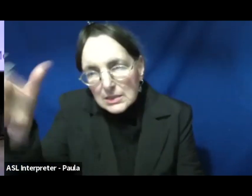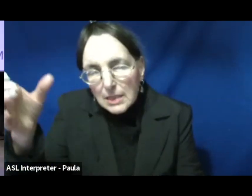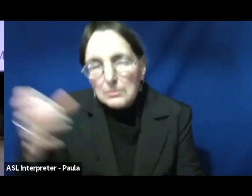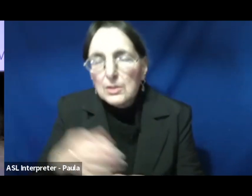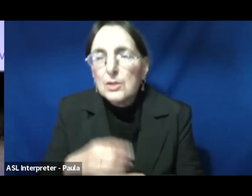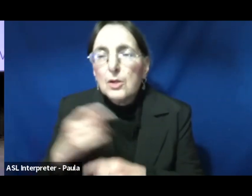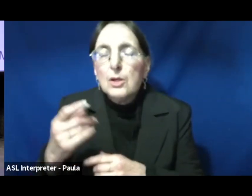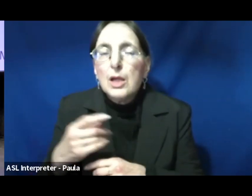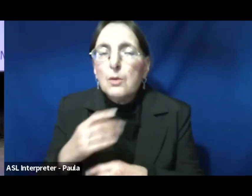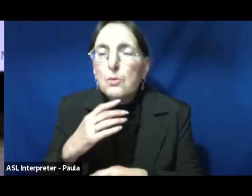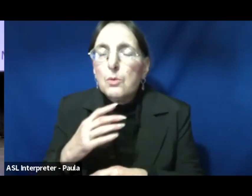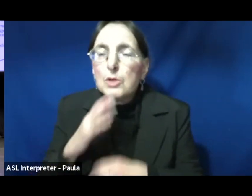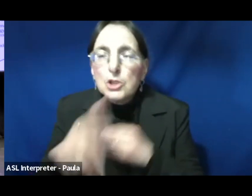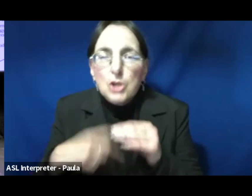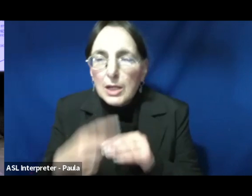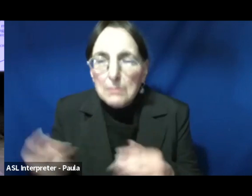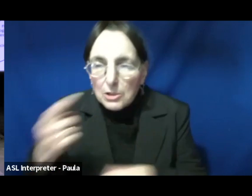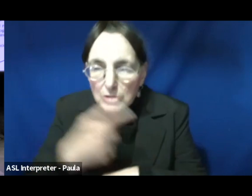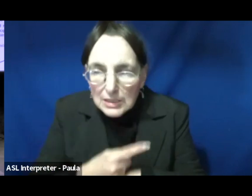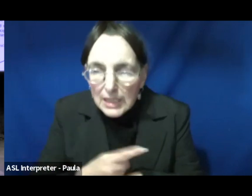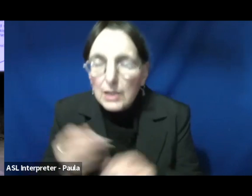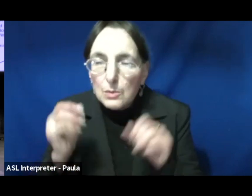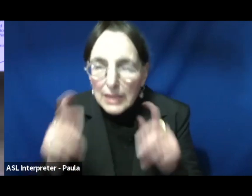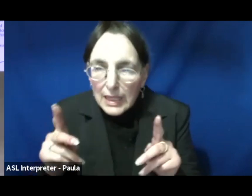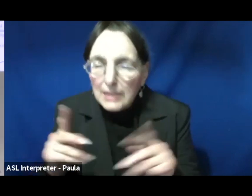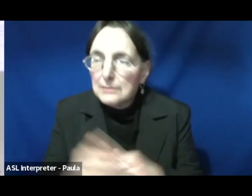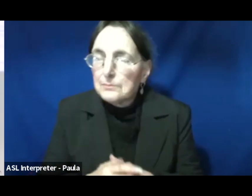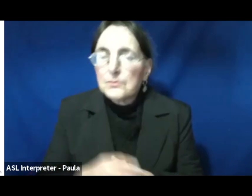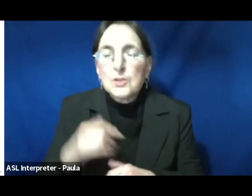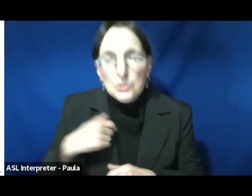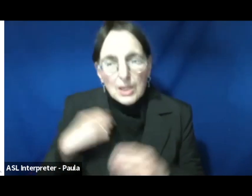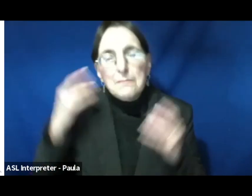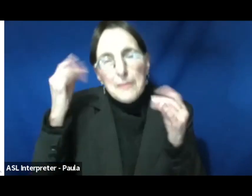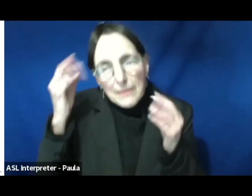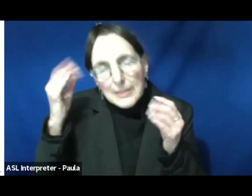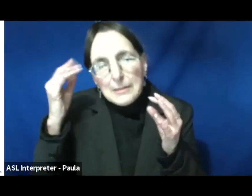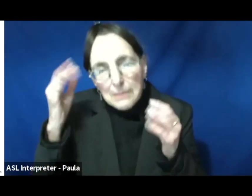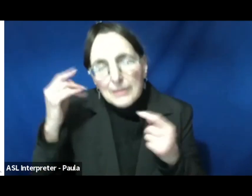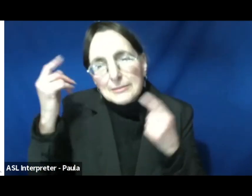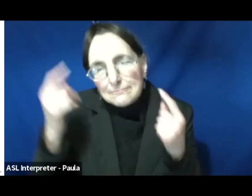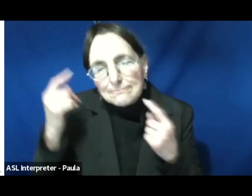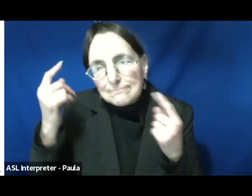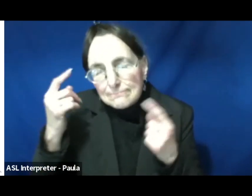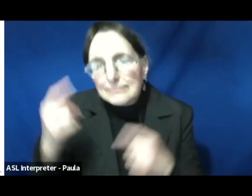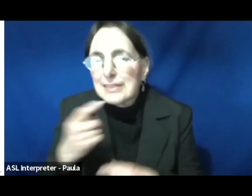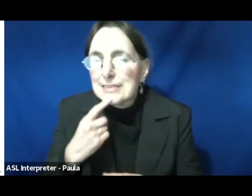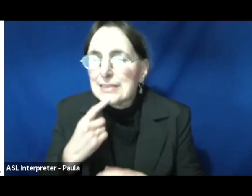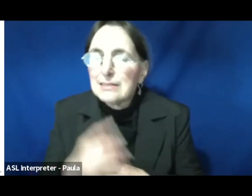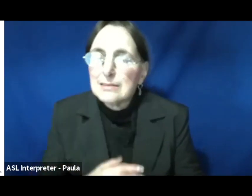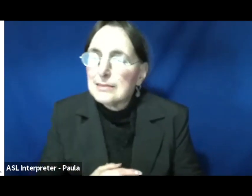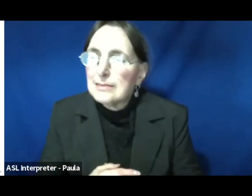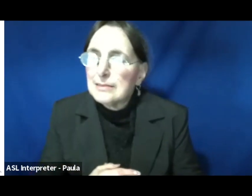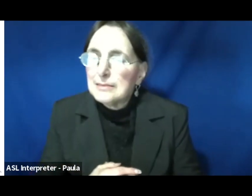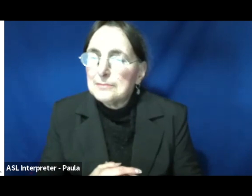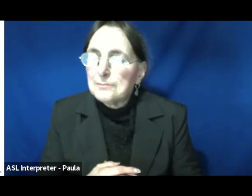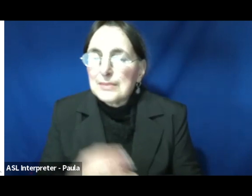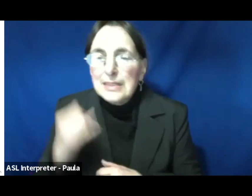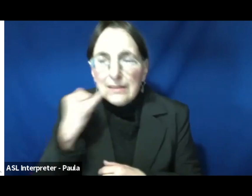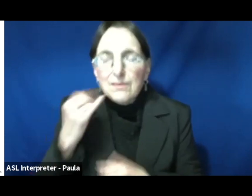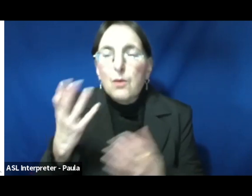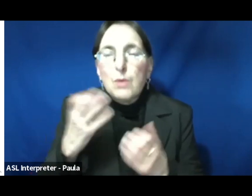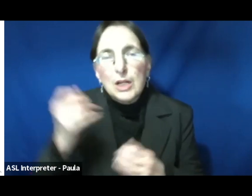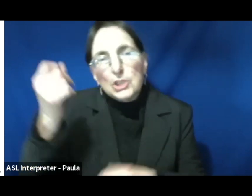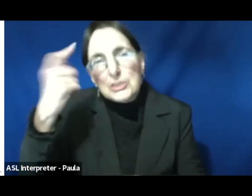going to go today, okay? So I've been thinking about this, and I said, well, in order to understand this, I need to think